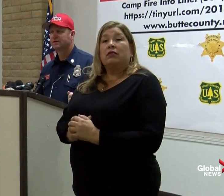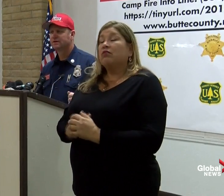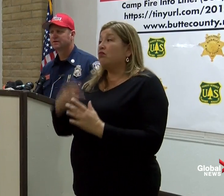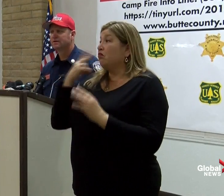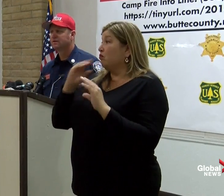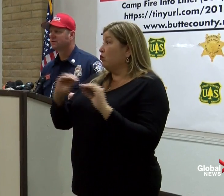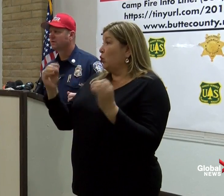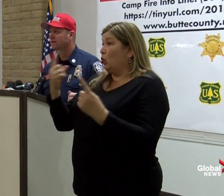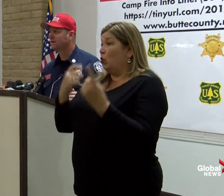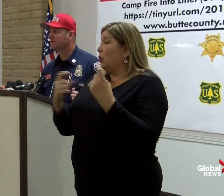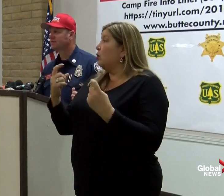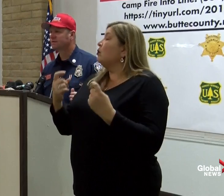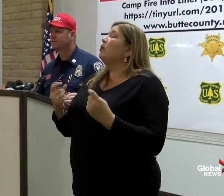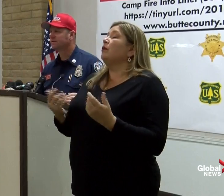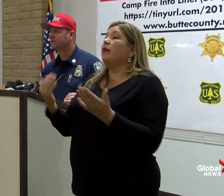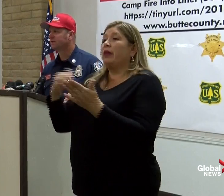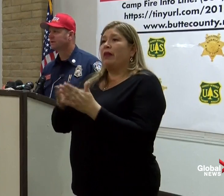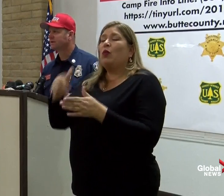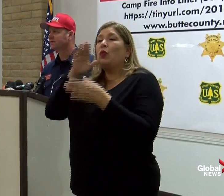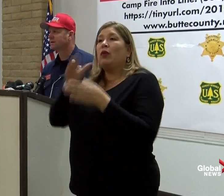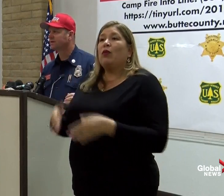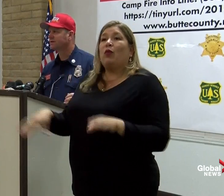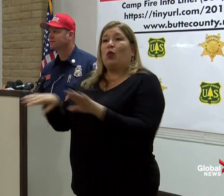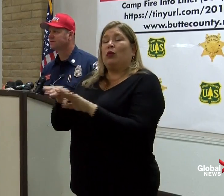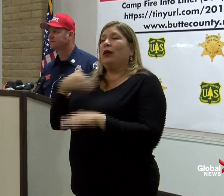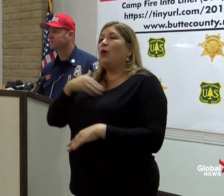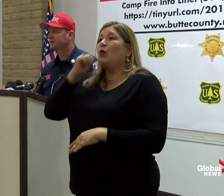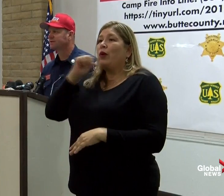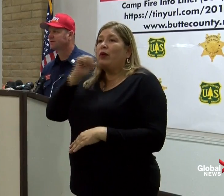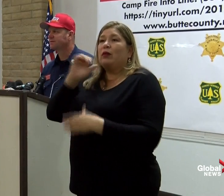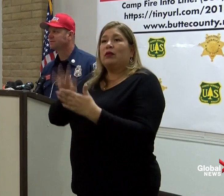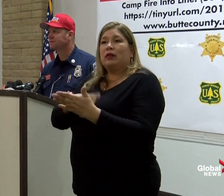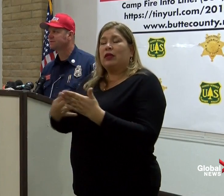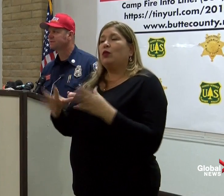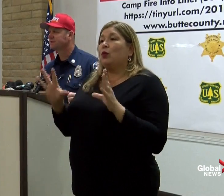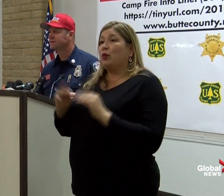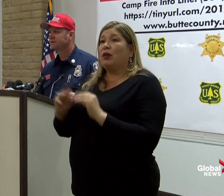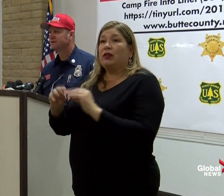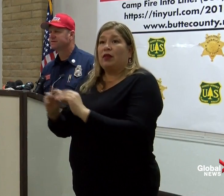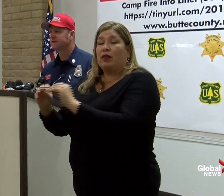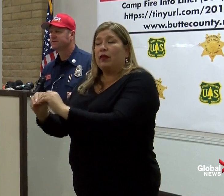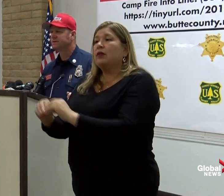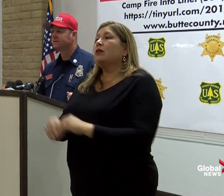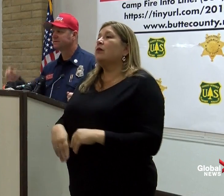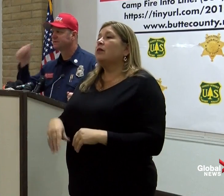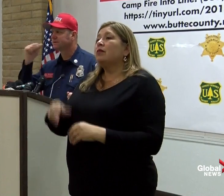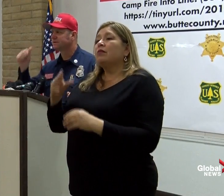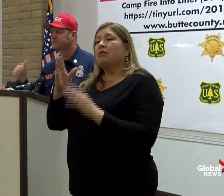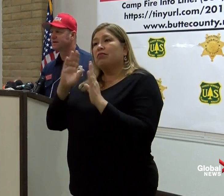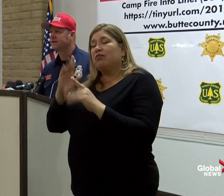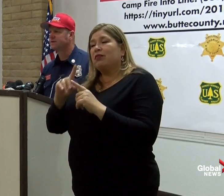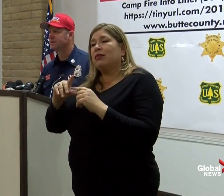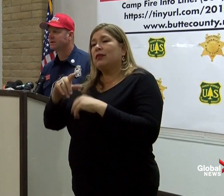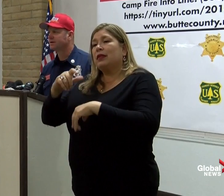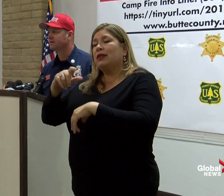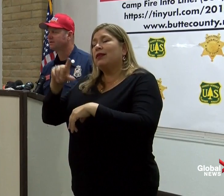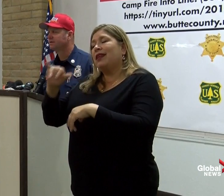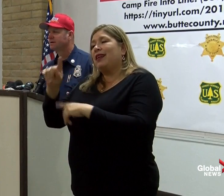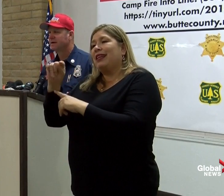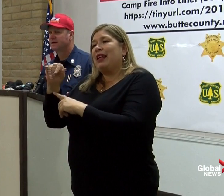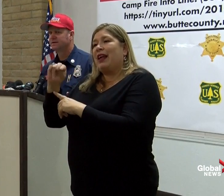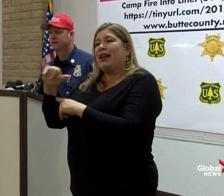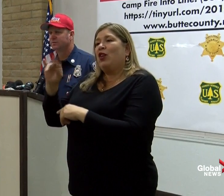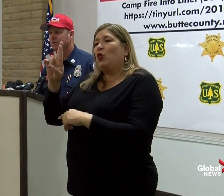Seeing none. So again, this concludes our regularly scheduled press conferences. Stay tuned, tune into the tiny